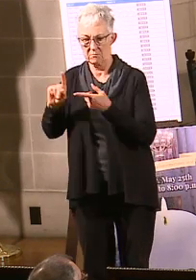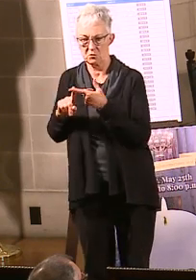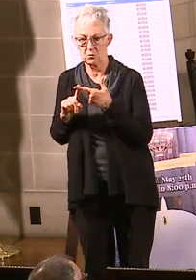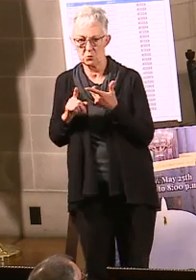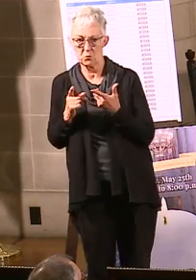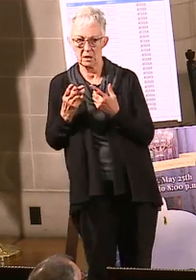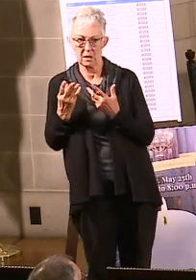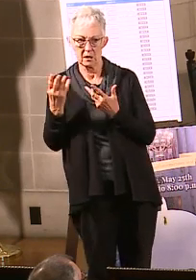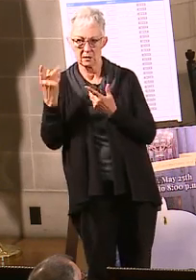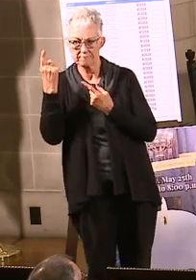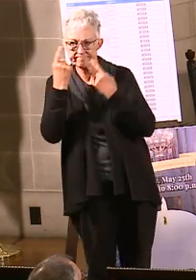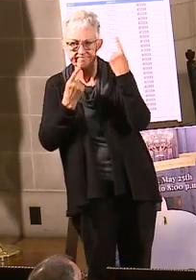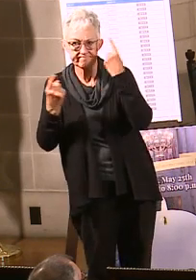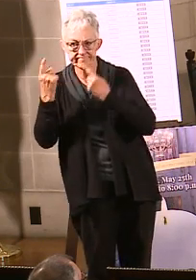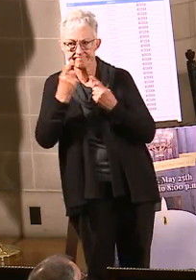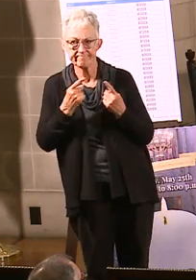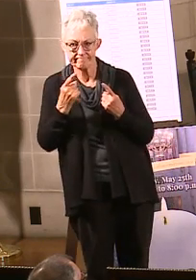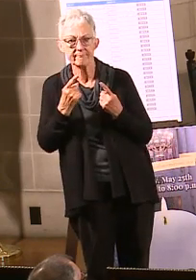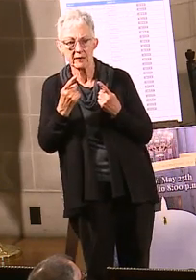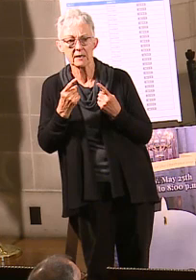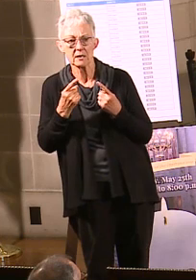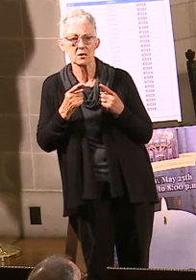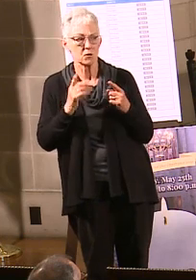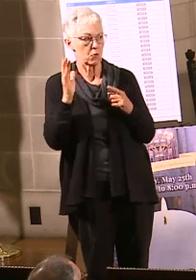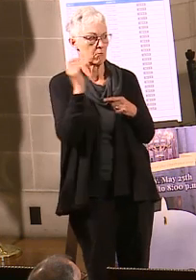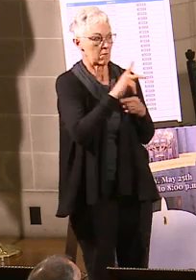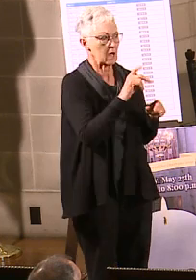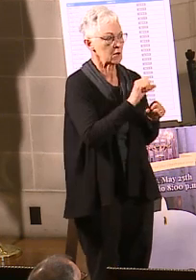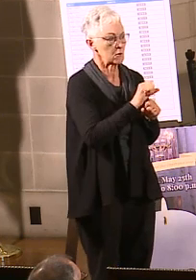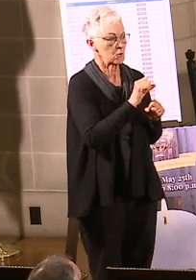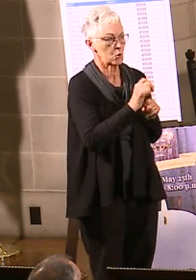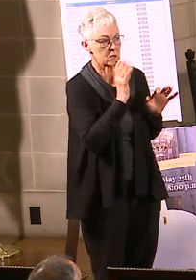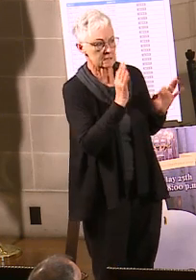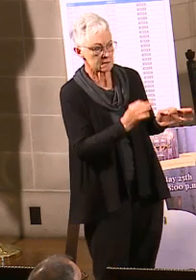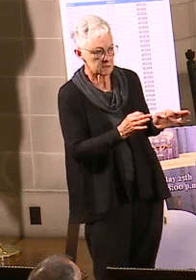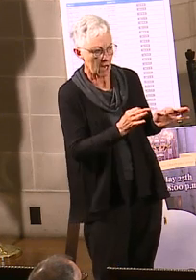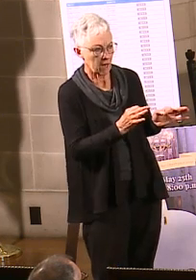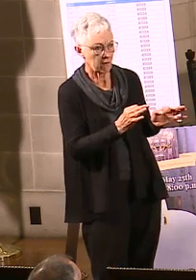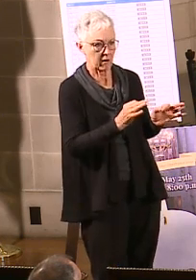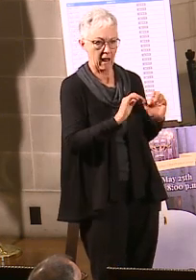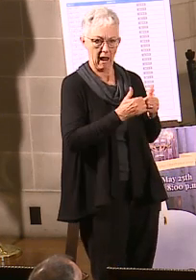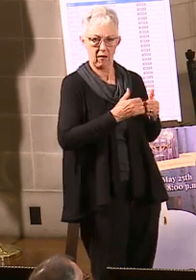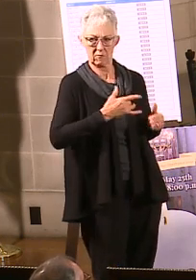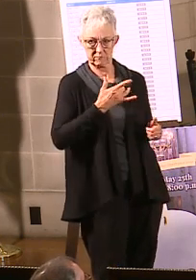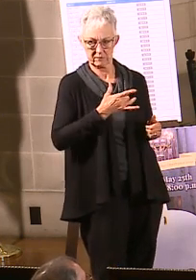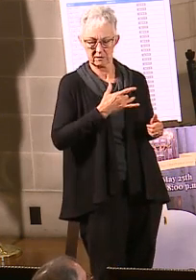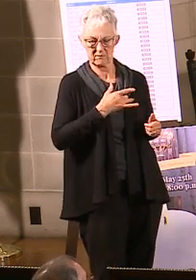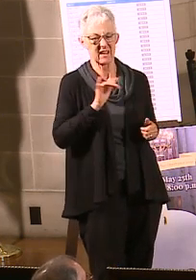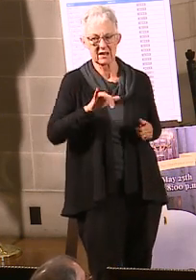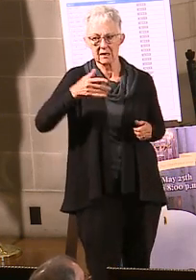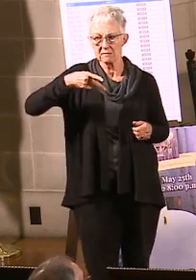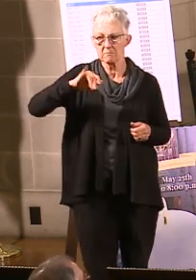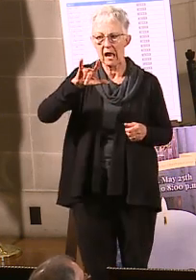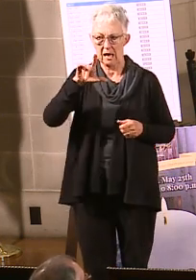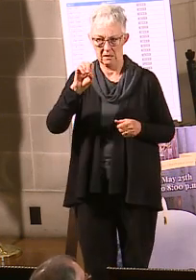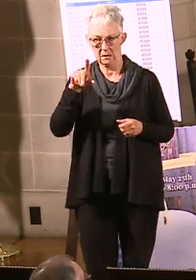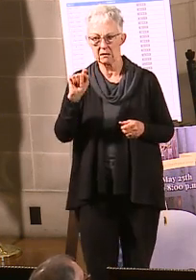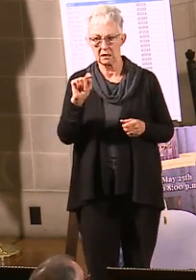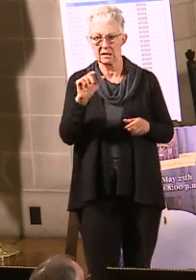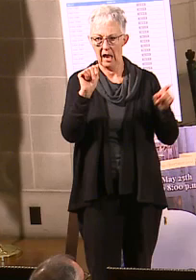and continuing their profession as their families are growing. Again, that'll be a pilot at DAS